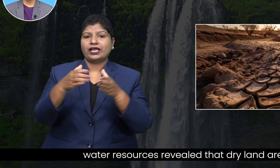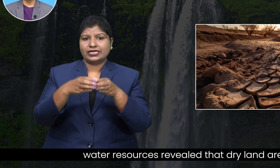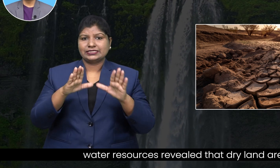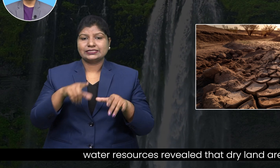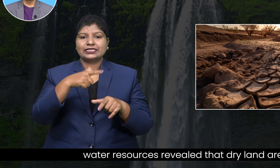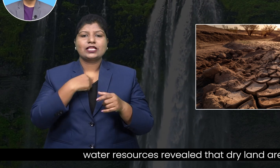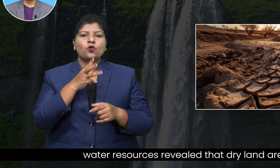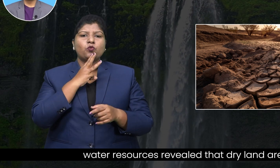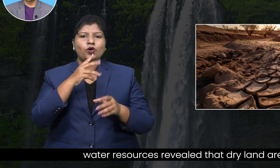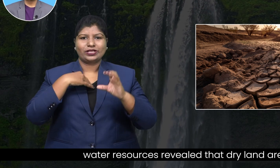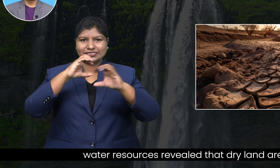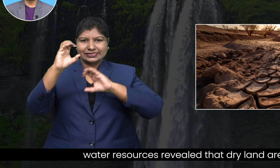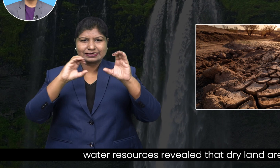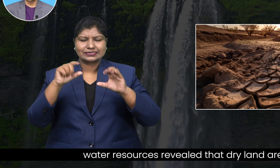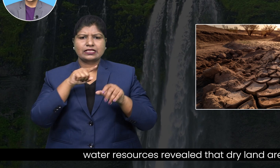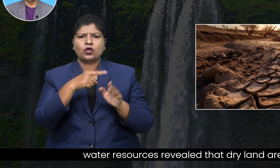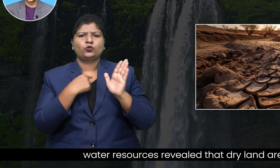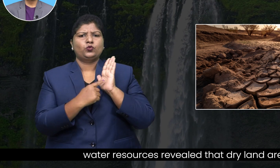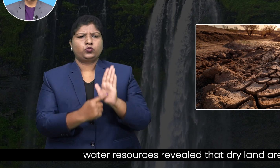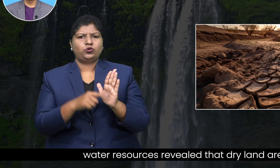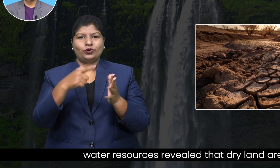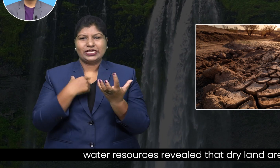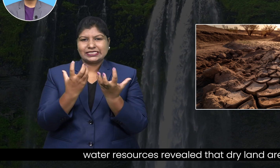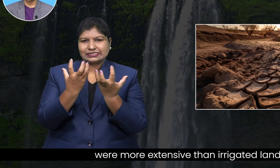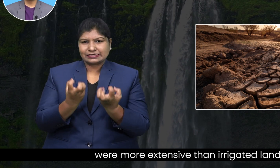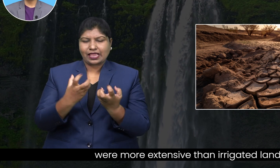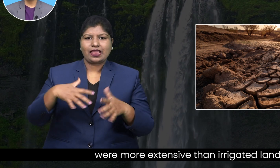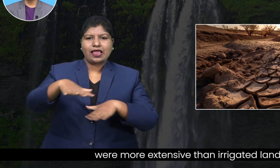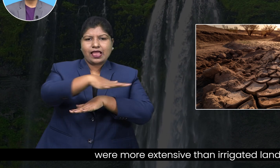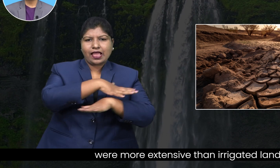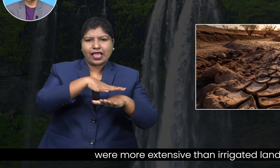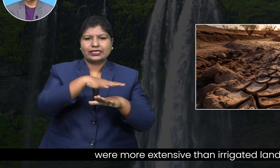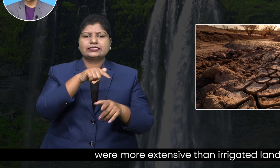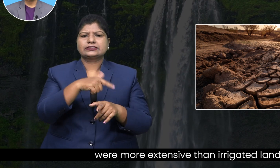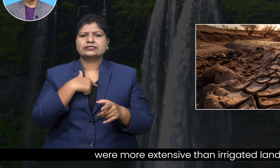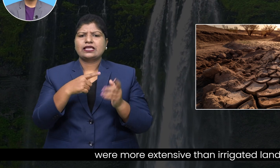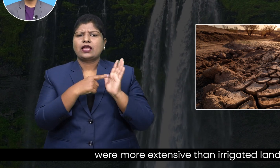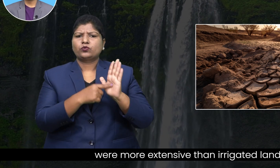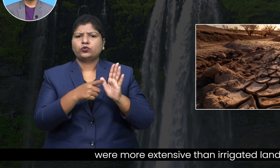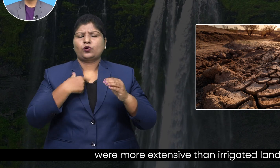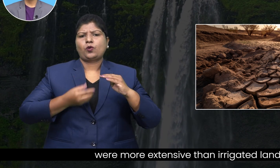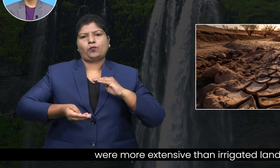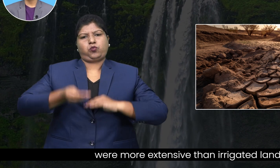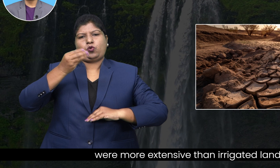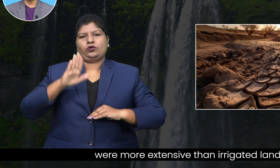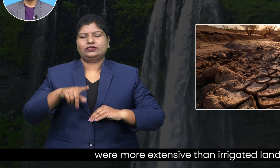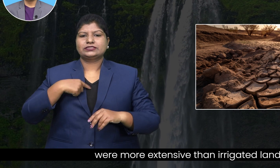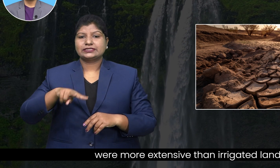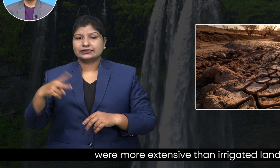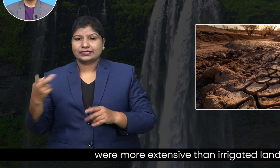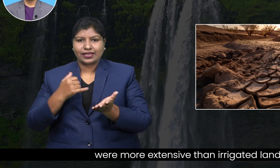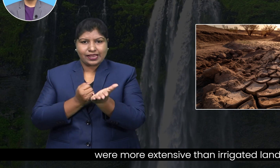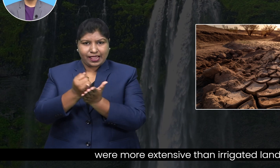water resources revealed that dry land areas were more extensive than irrigated